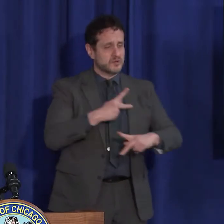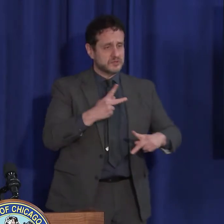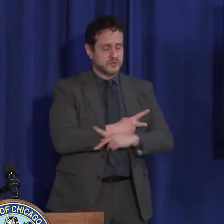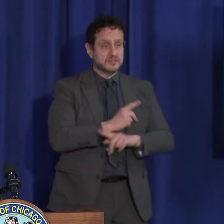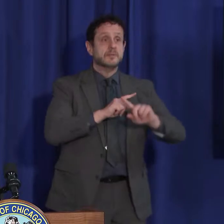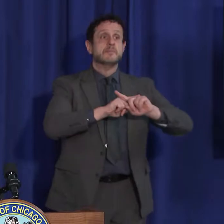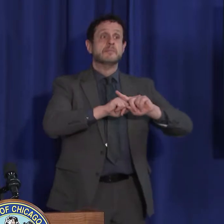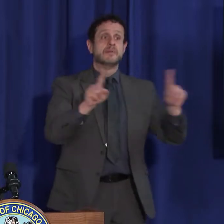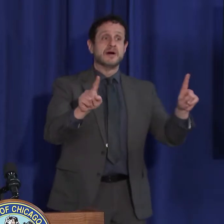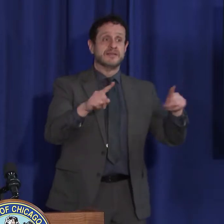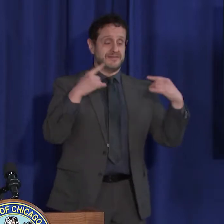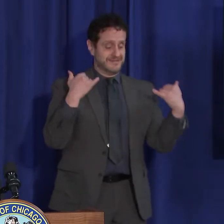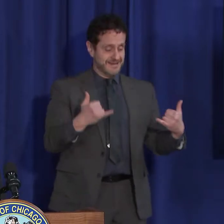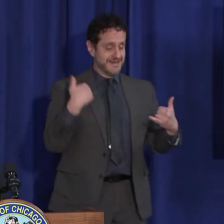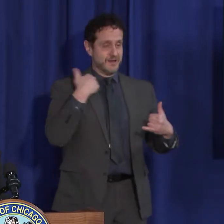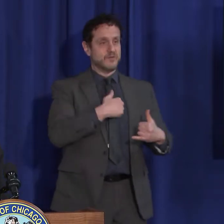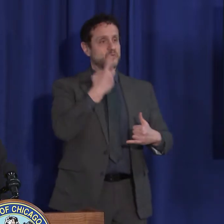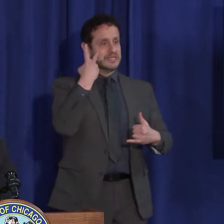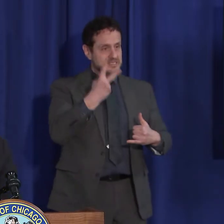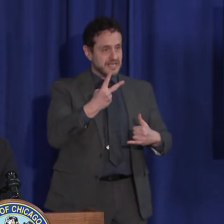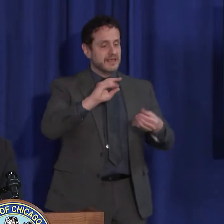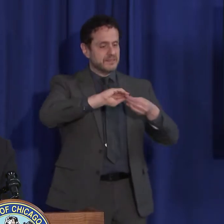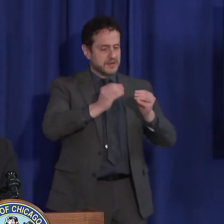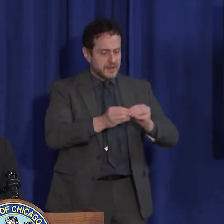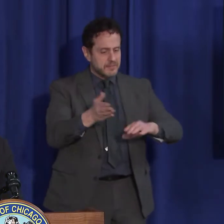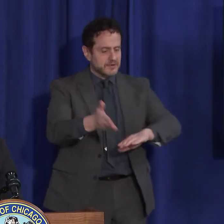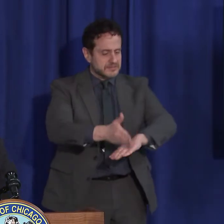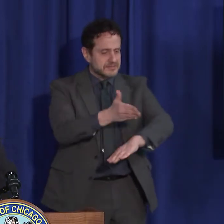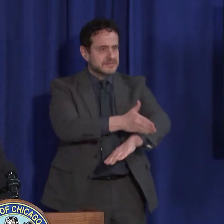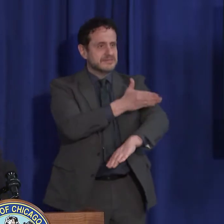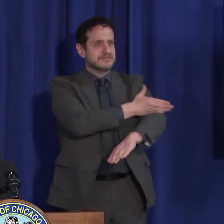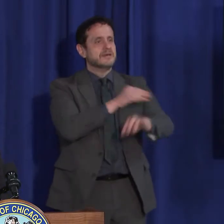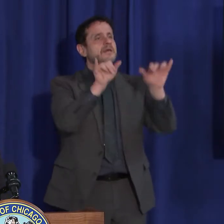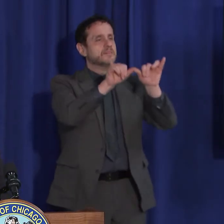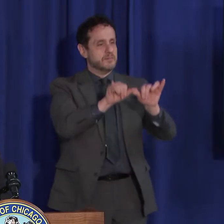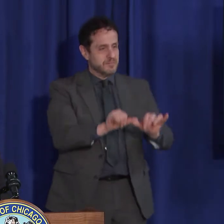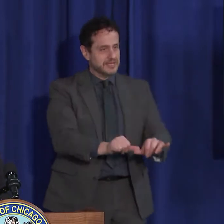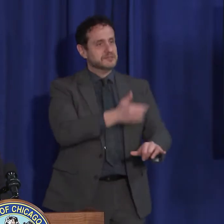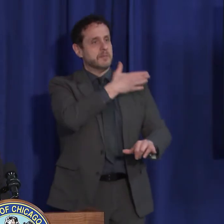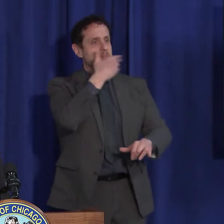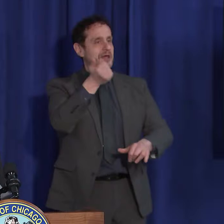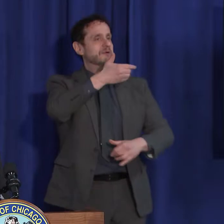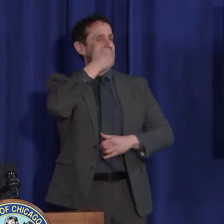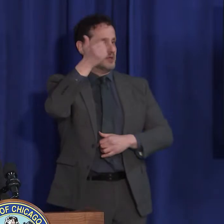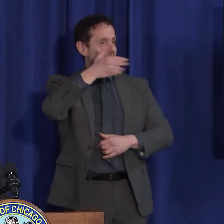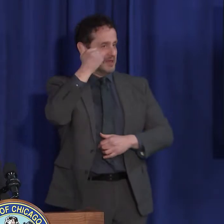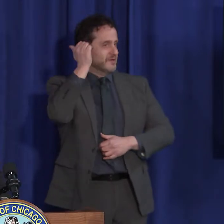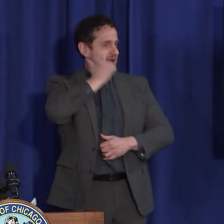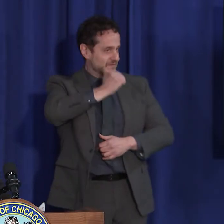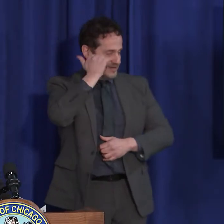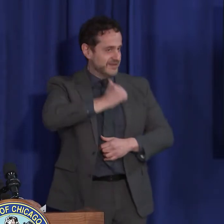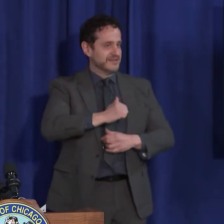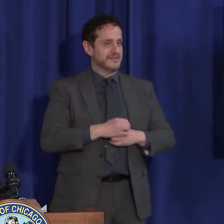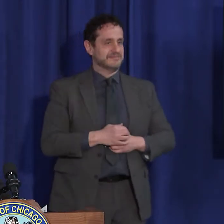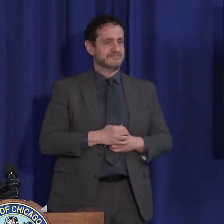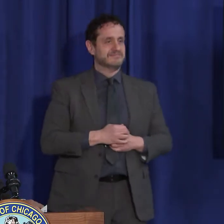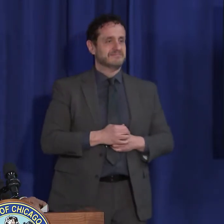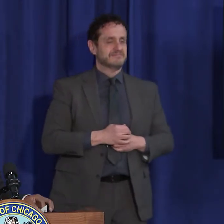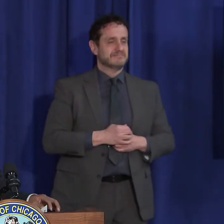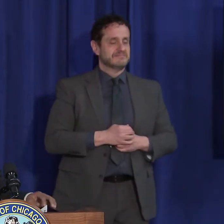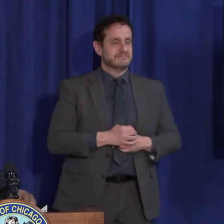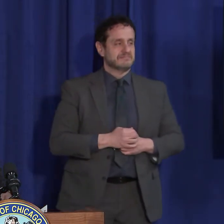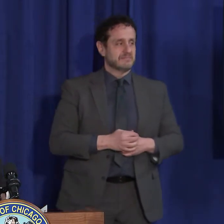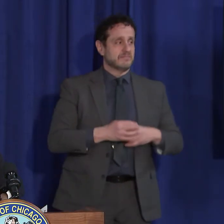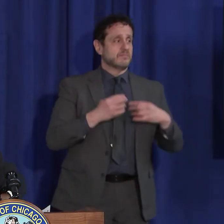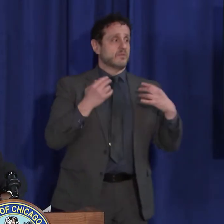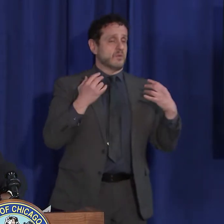But today, we see a dramatic swing in these same metrics in a different, better direction. Currently,